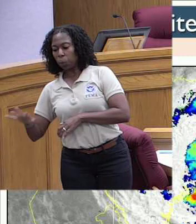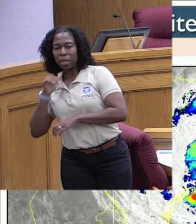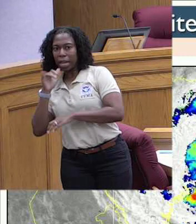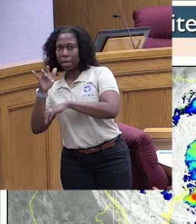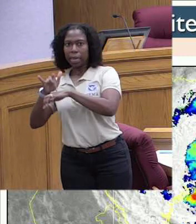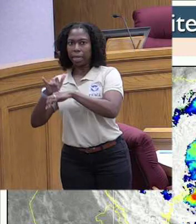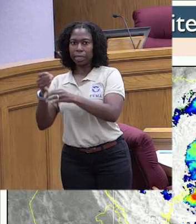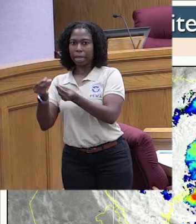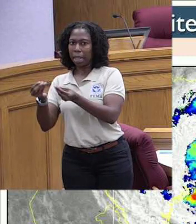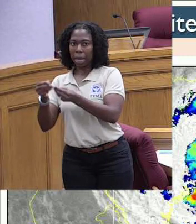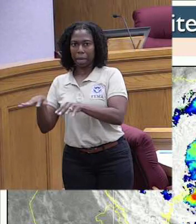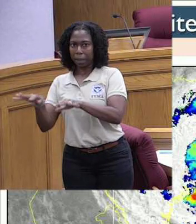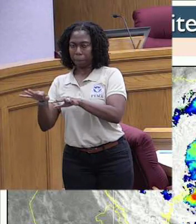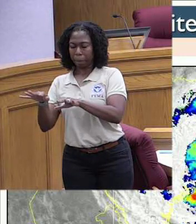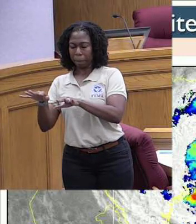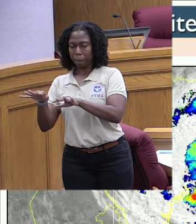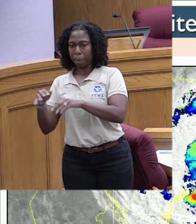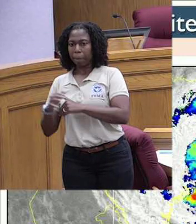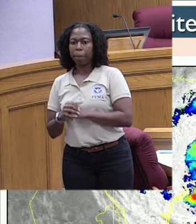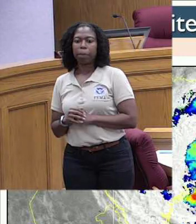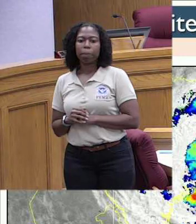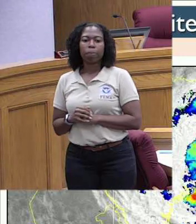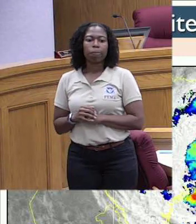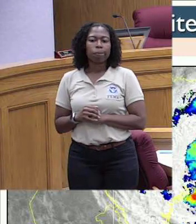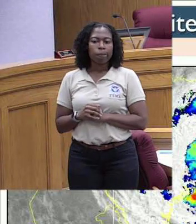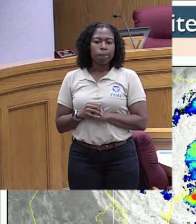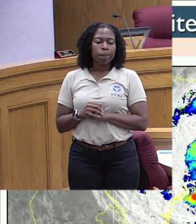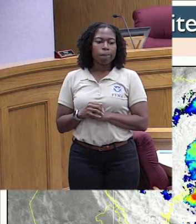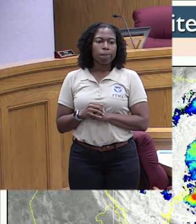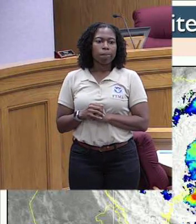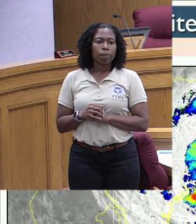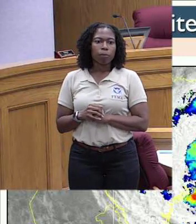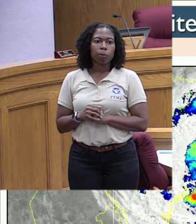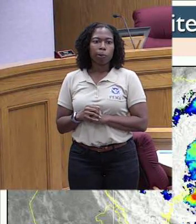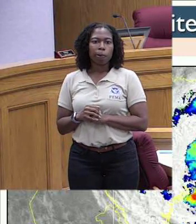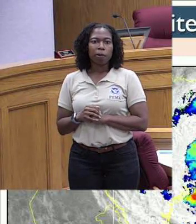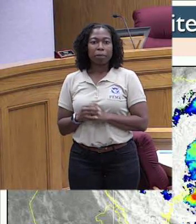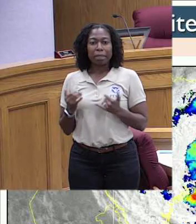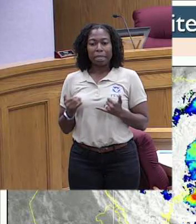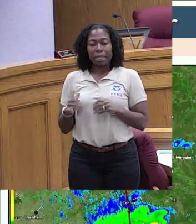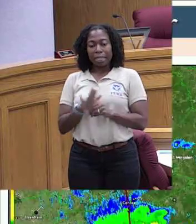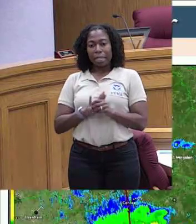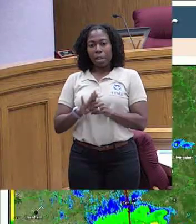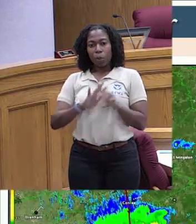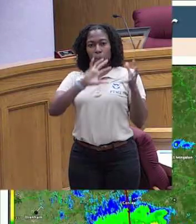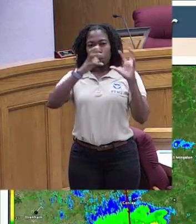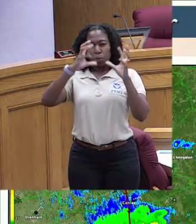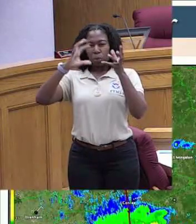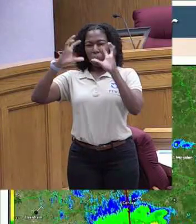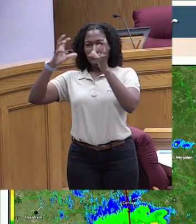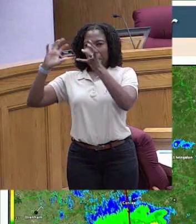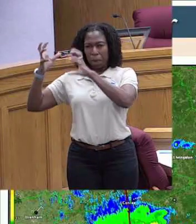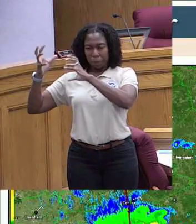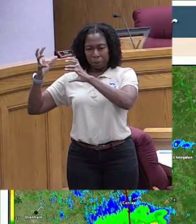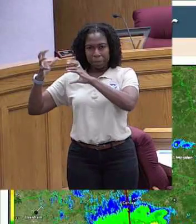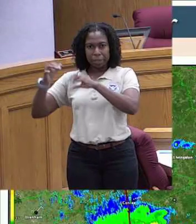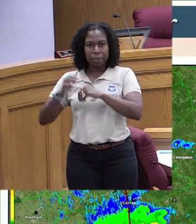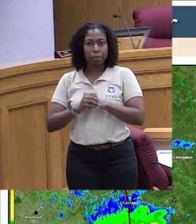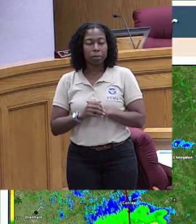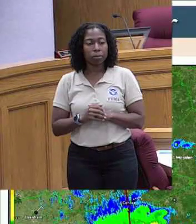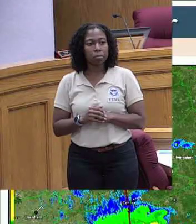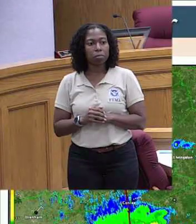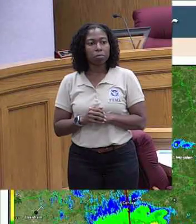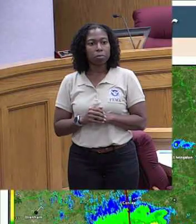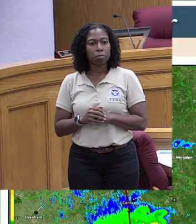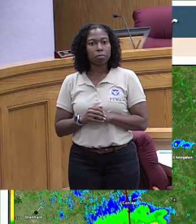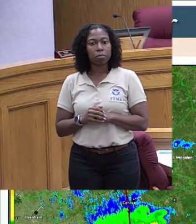white, indicating just the cloudiness that we have across much of our area. And here's what the radar looks like. You can see the rain band there